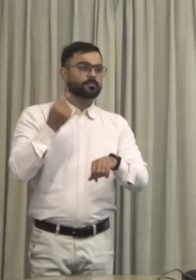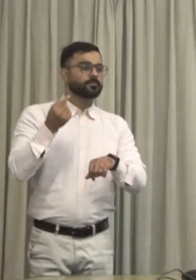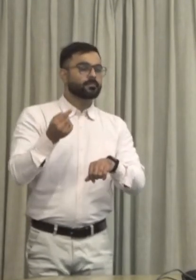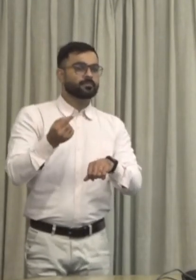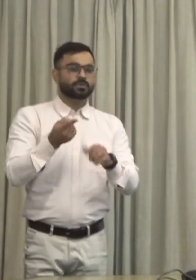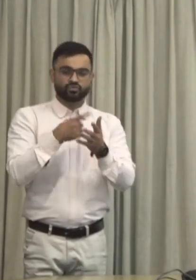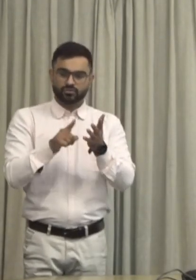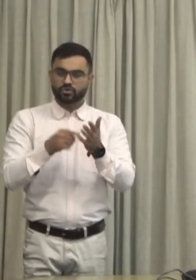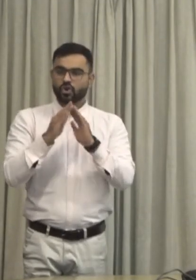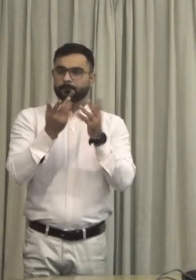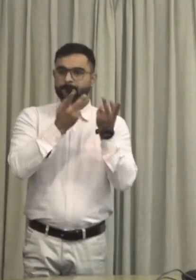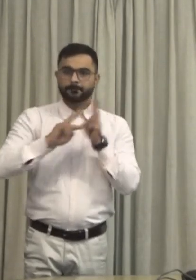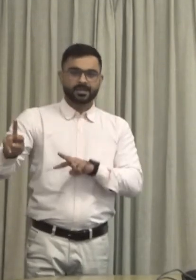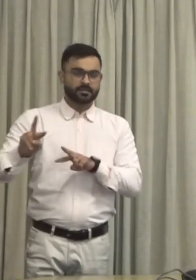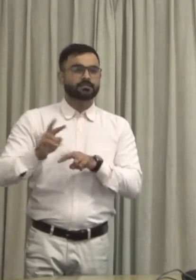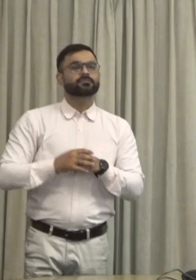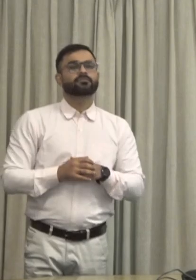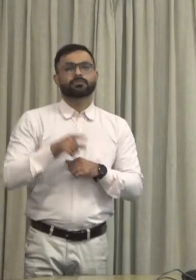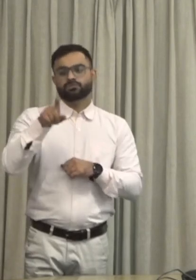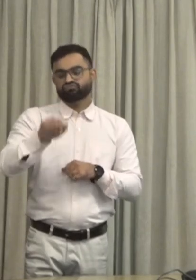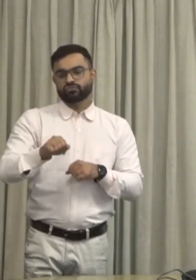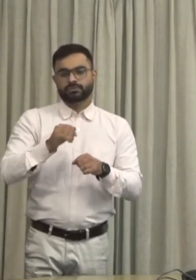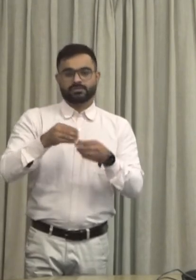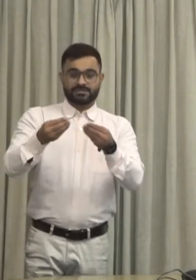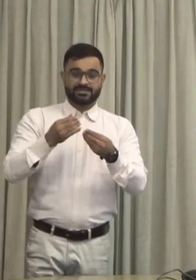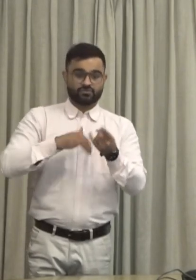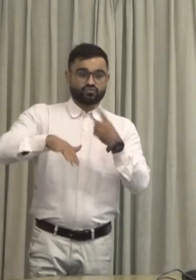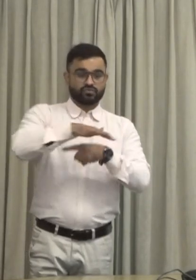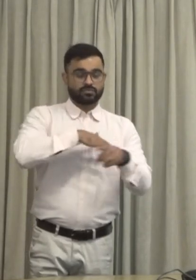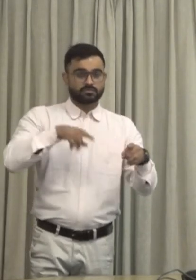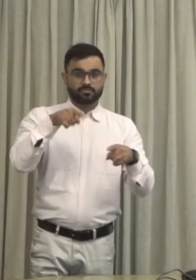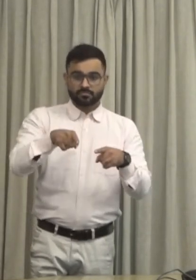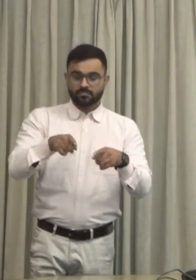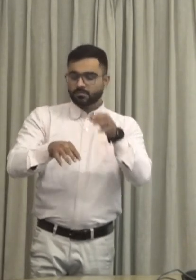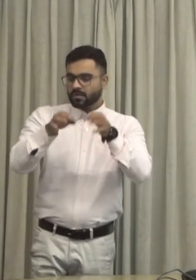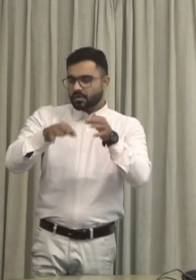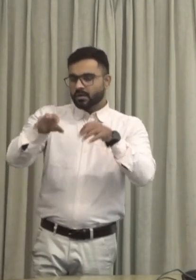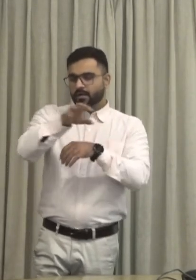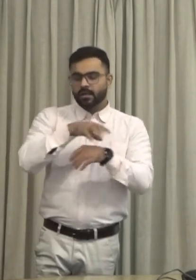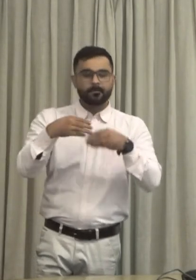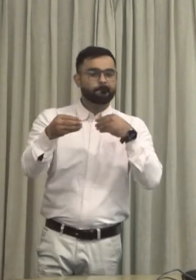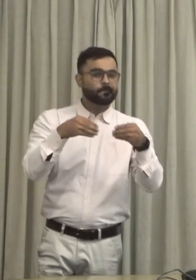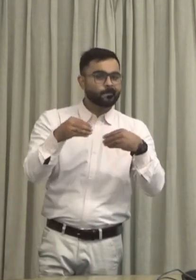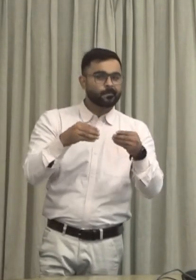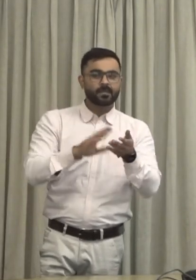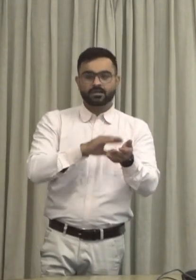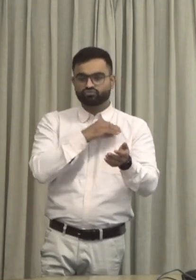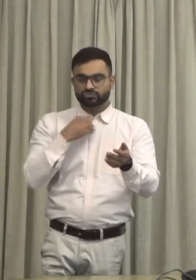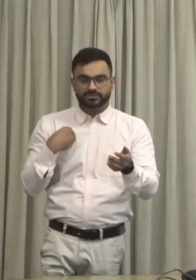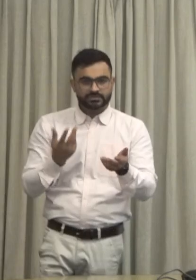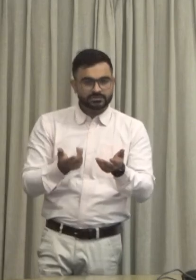to drive home the point that in a given situation like this vegetative state, it is feasible, it's